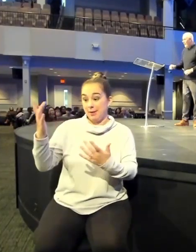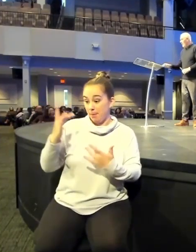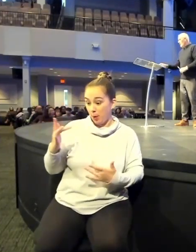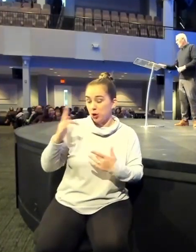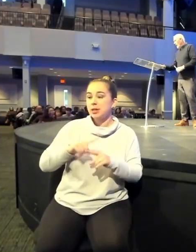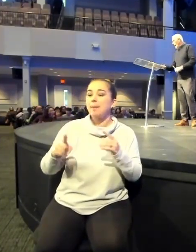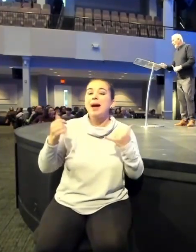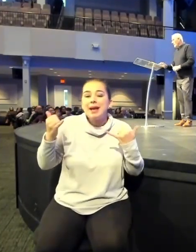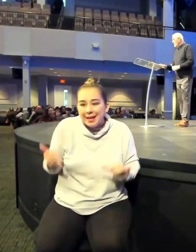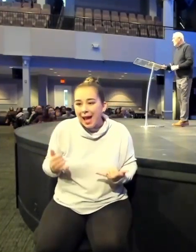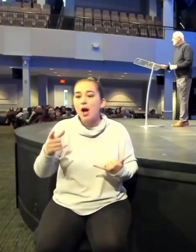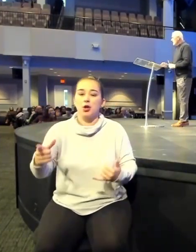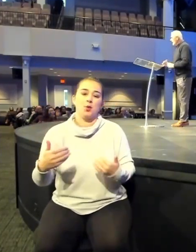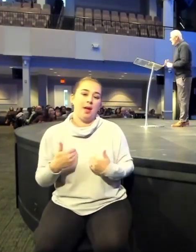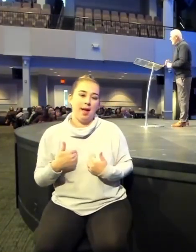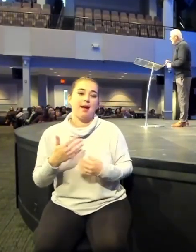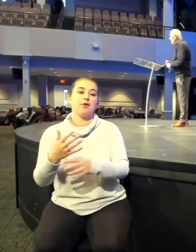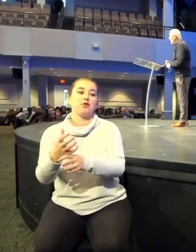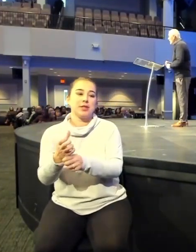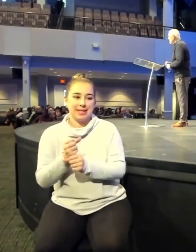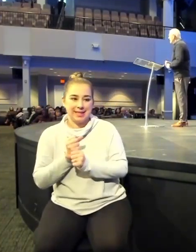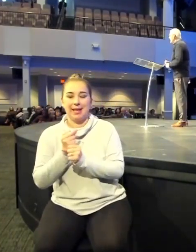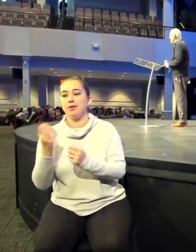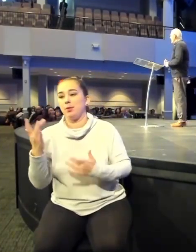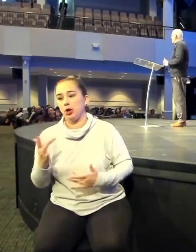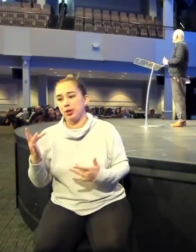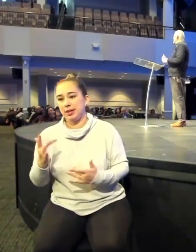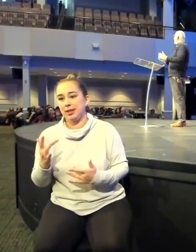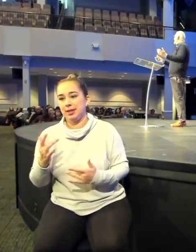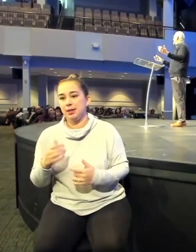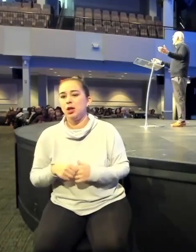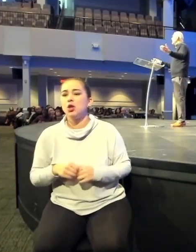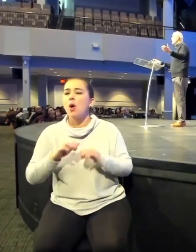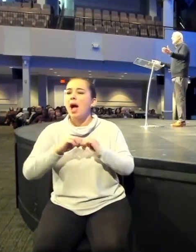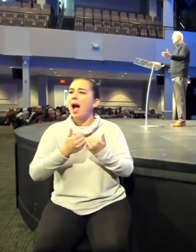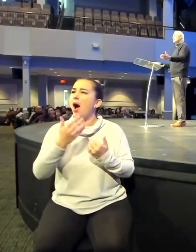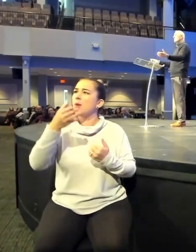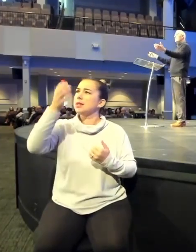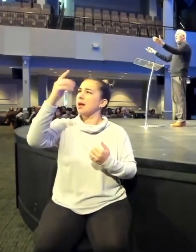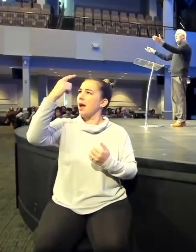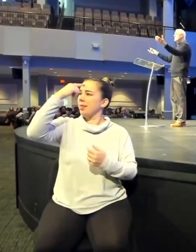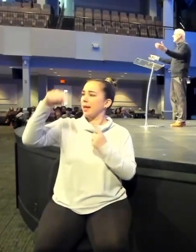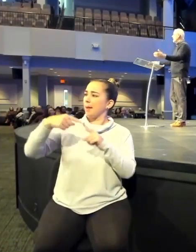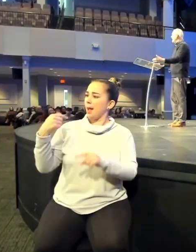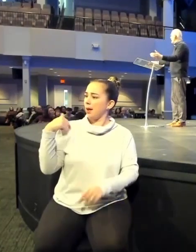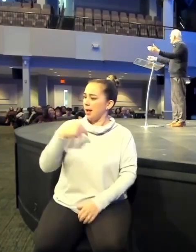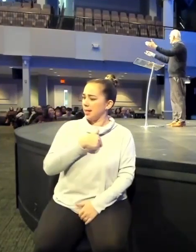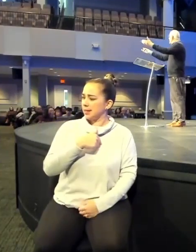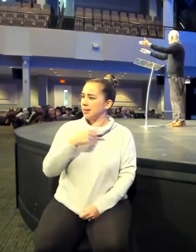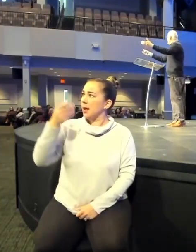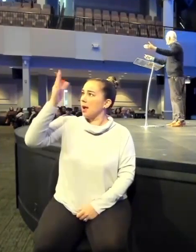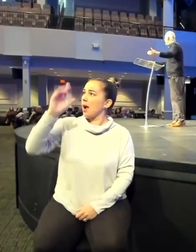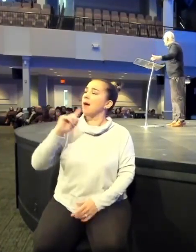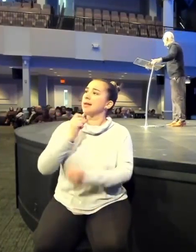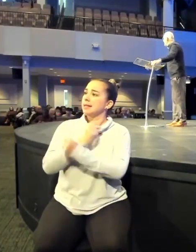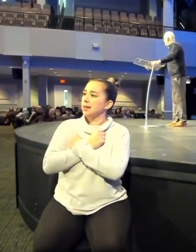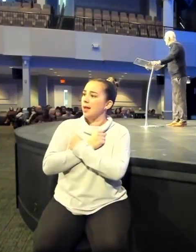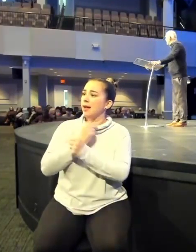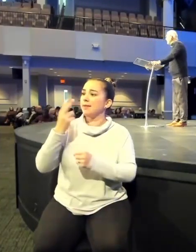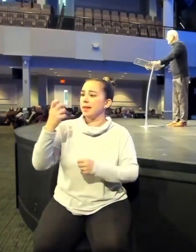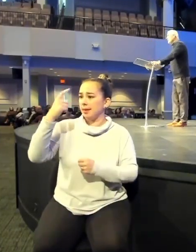but now you have received mercy. How does God think about us? If God is love, how does he think about